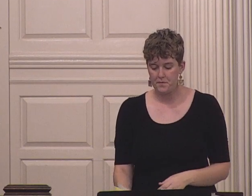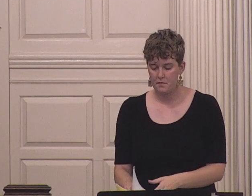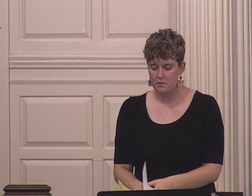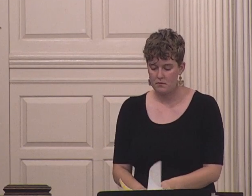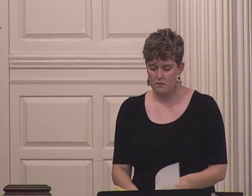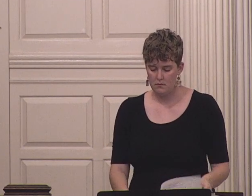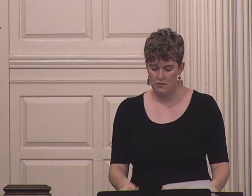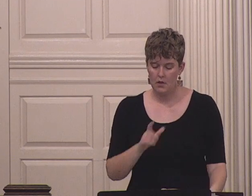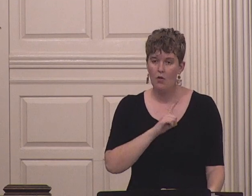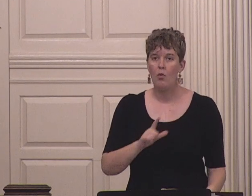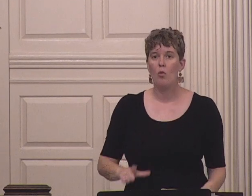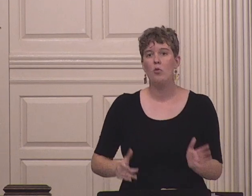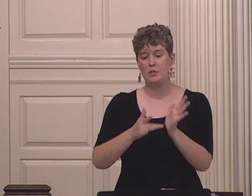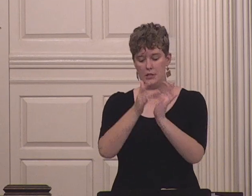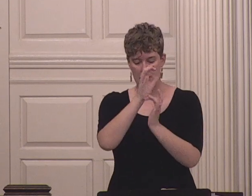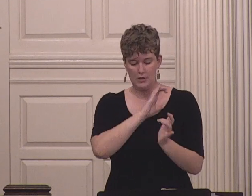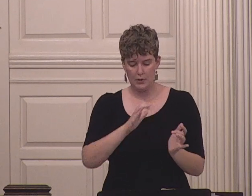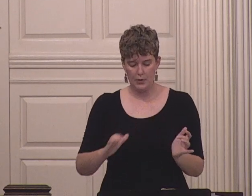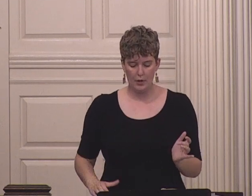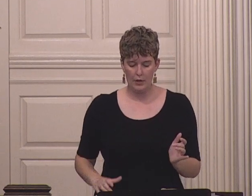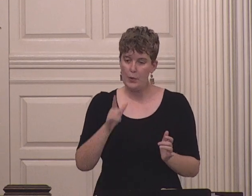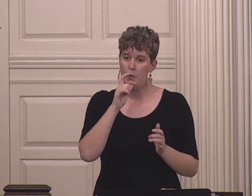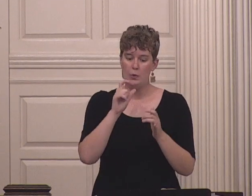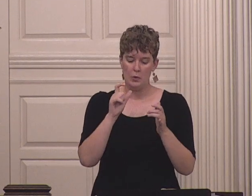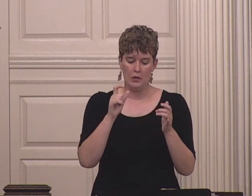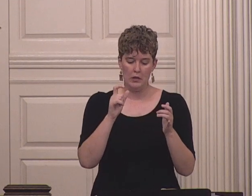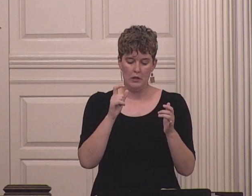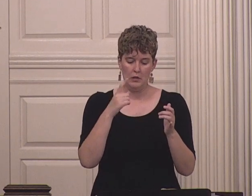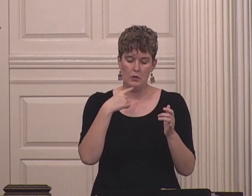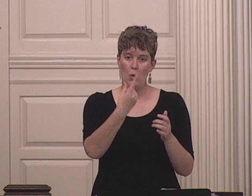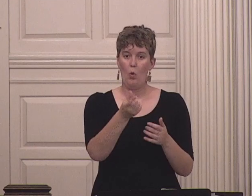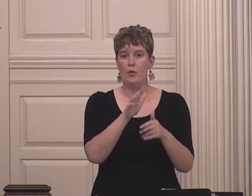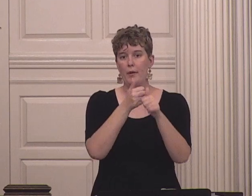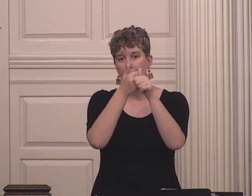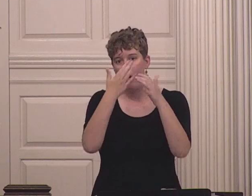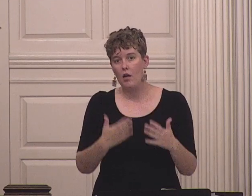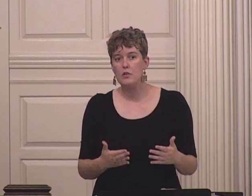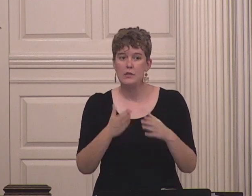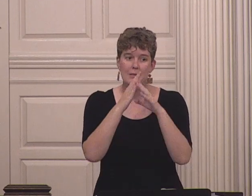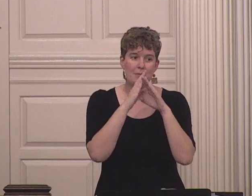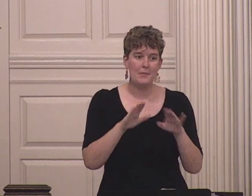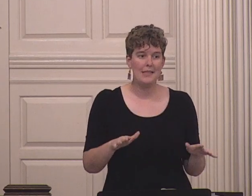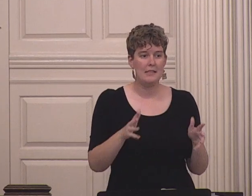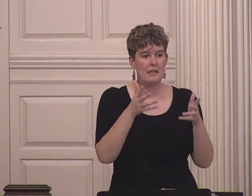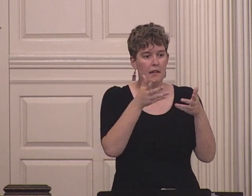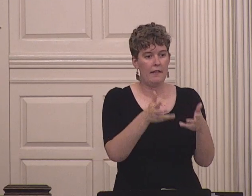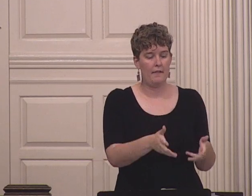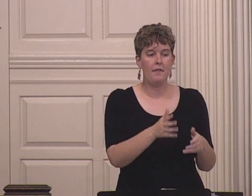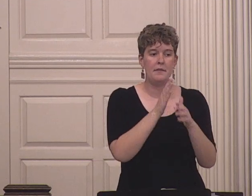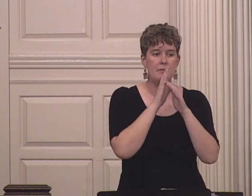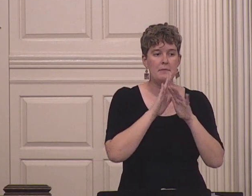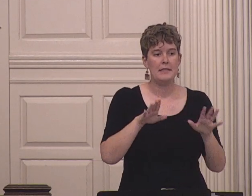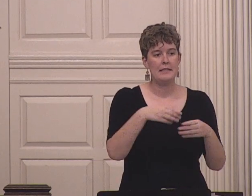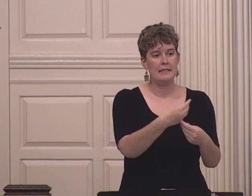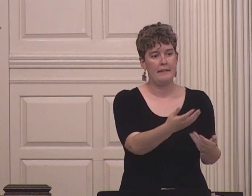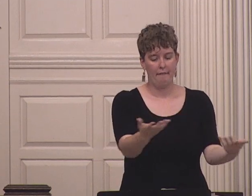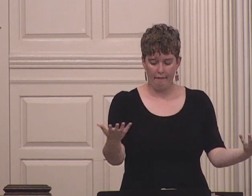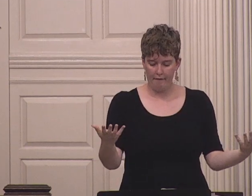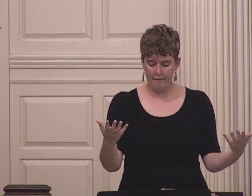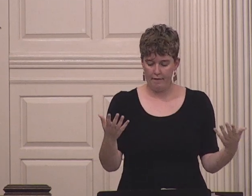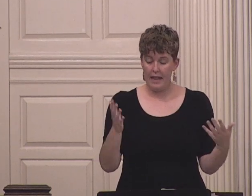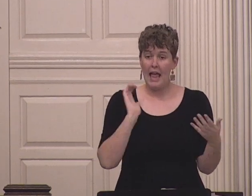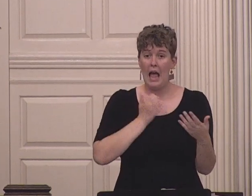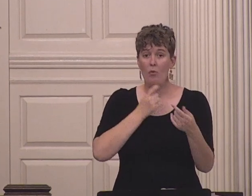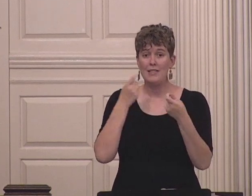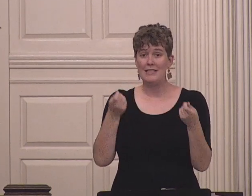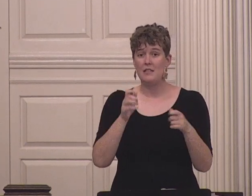forever. Lord Jesus Christ, you say to your apostles, Peace I leave you, my peace I give you. Look not on our sins, but on the faith